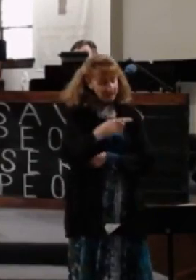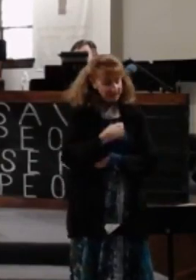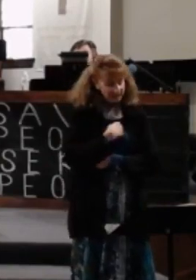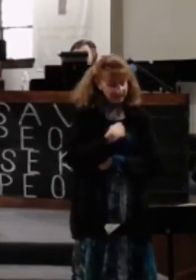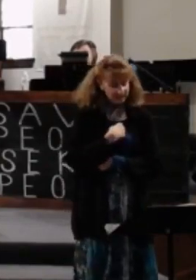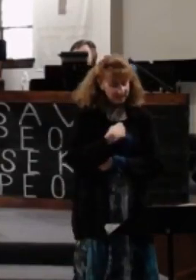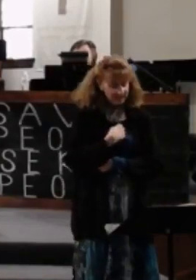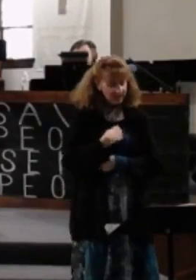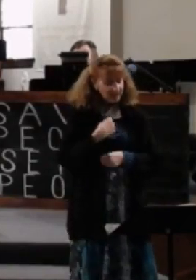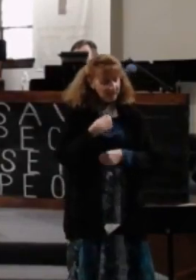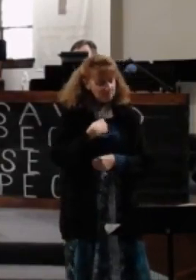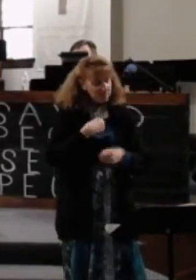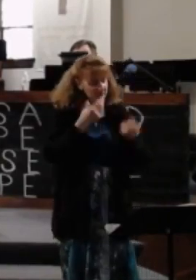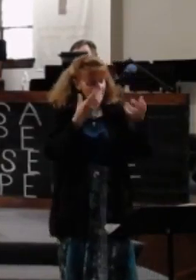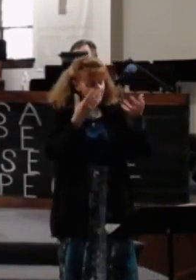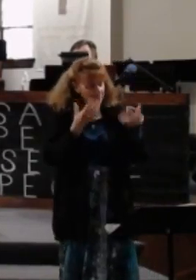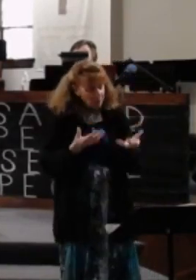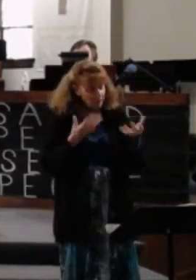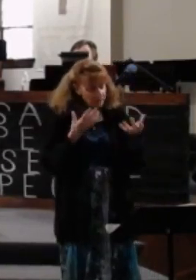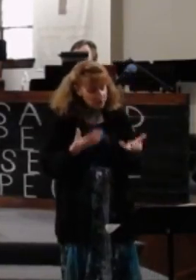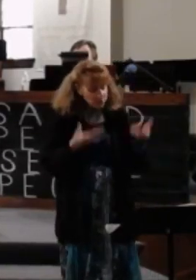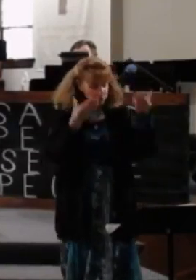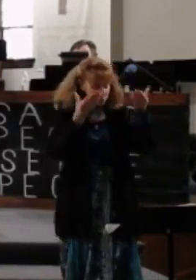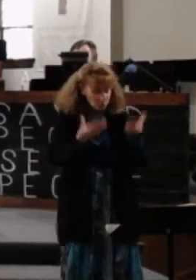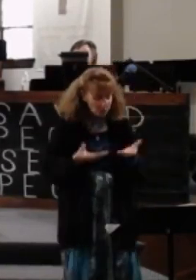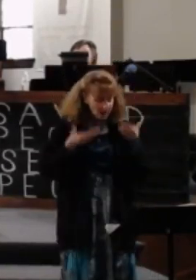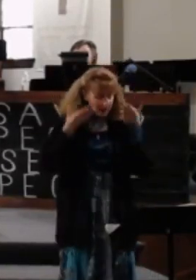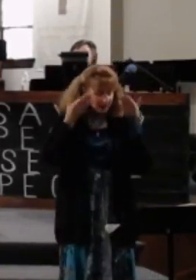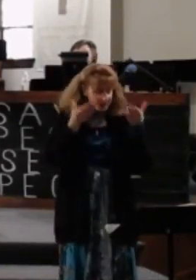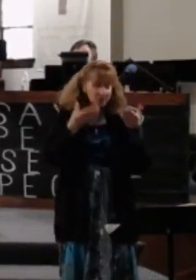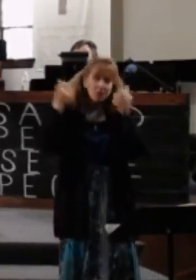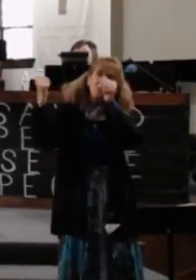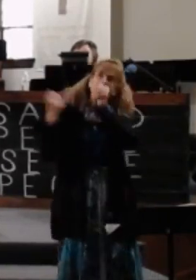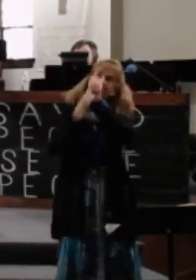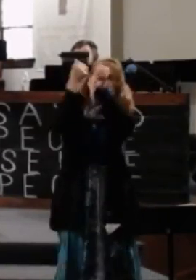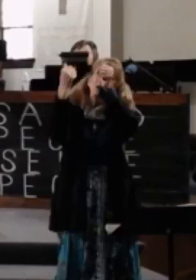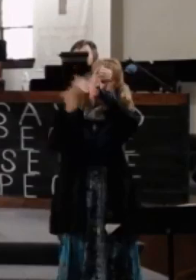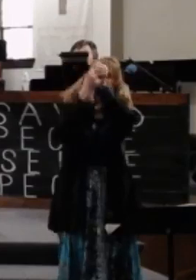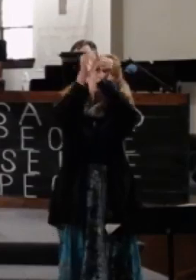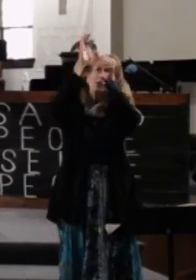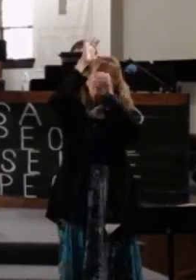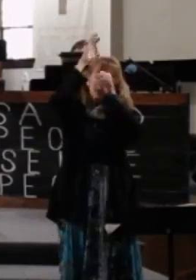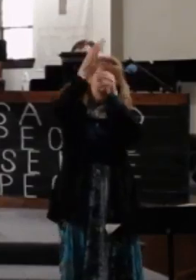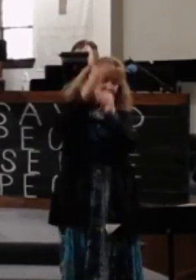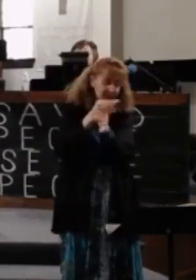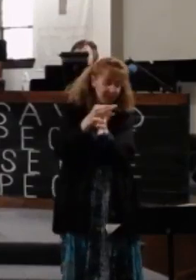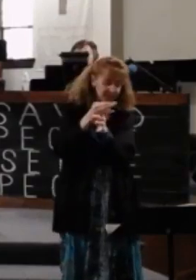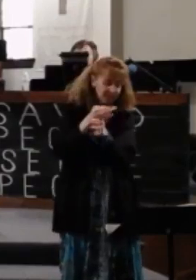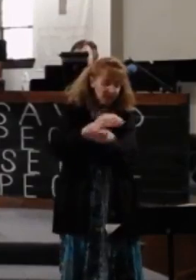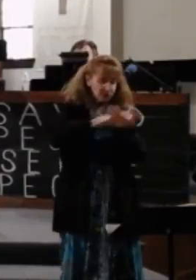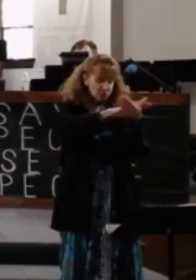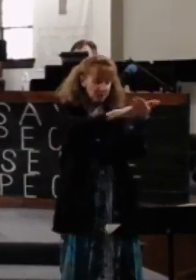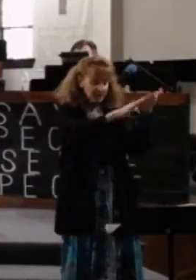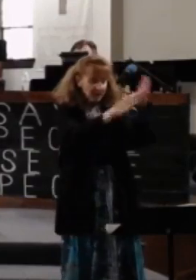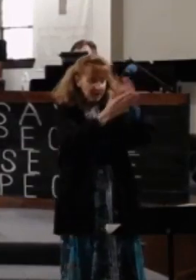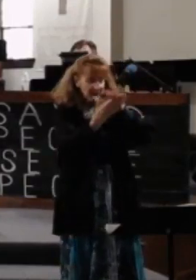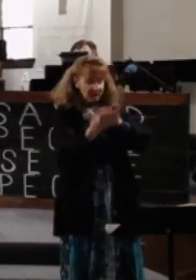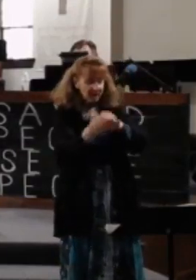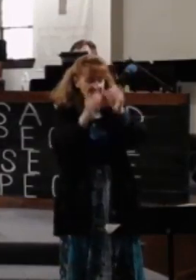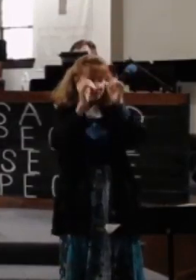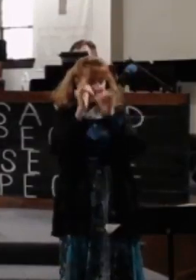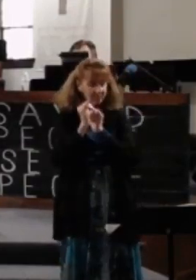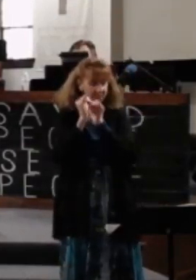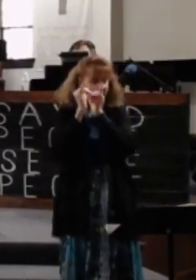me. But I long to rise in the arms of faith and be closer.